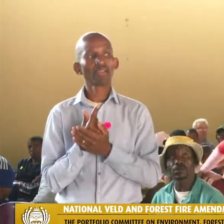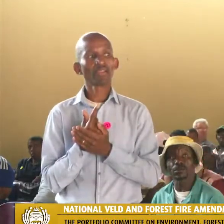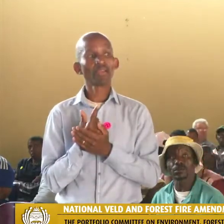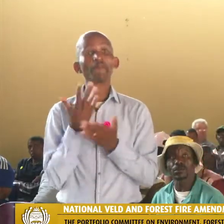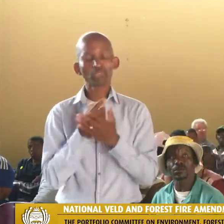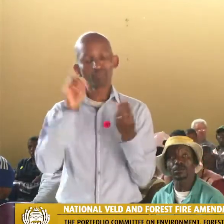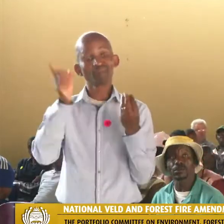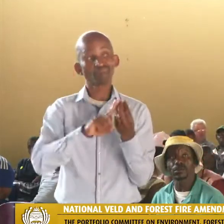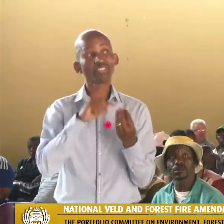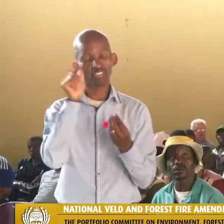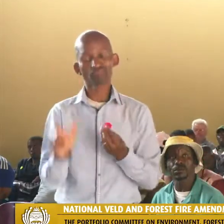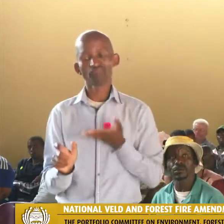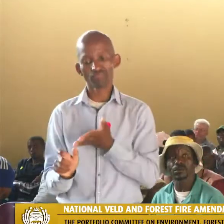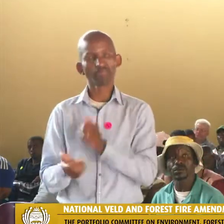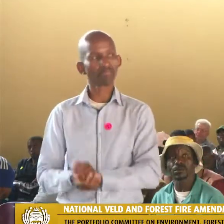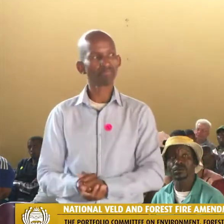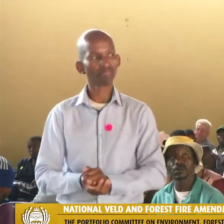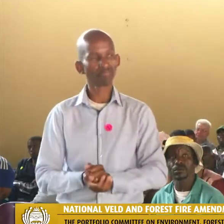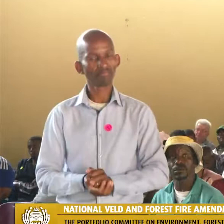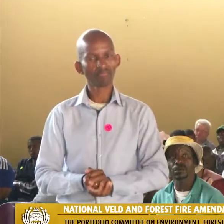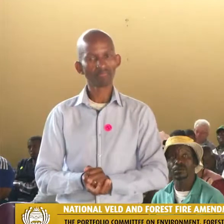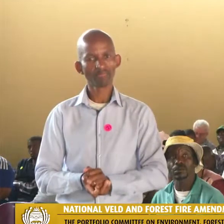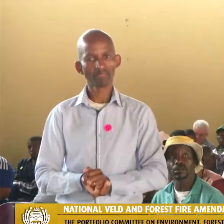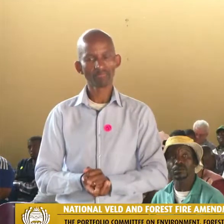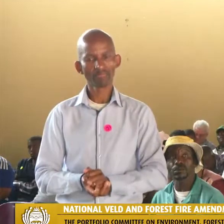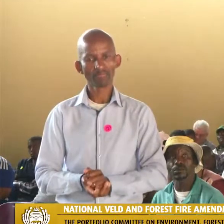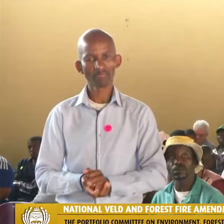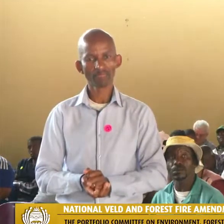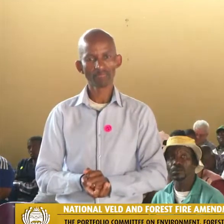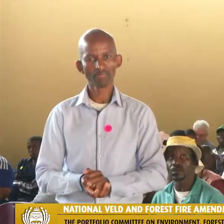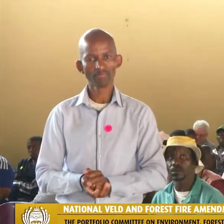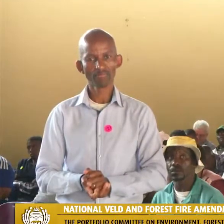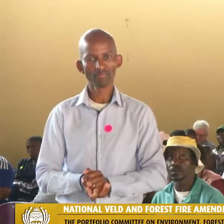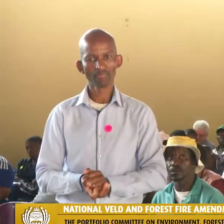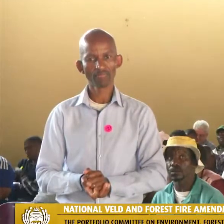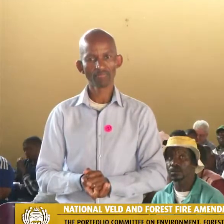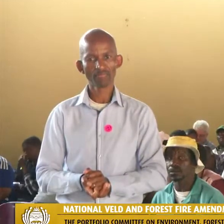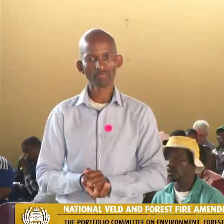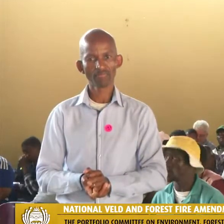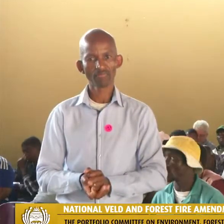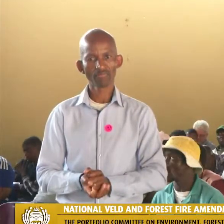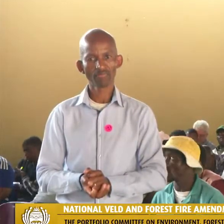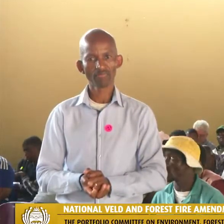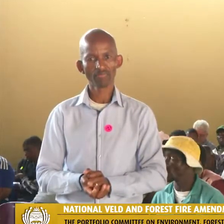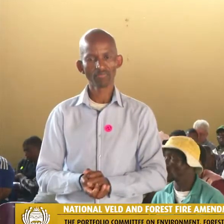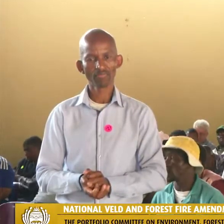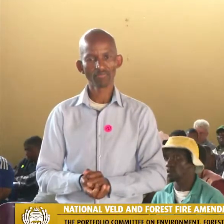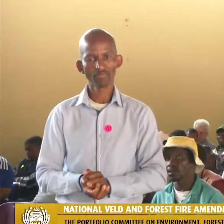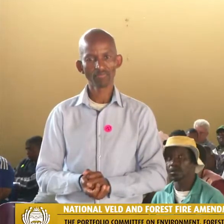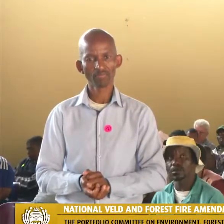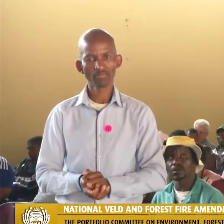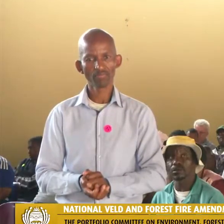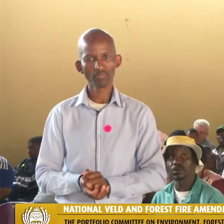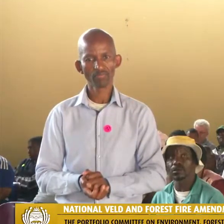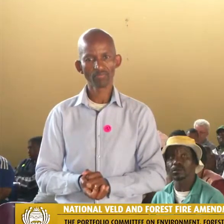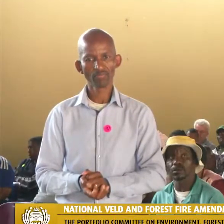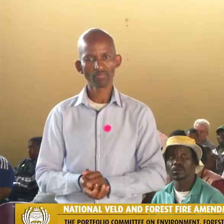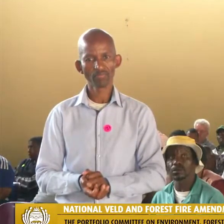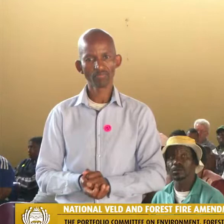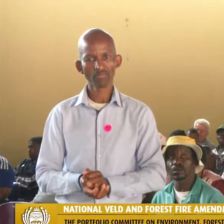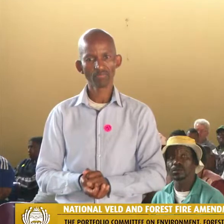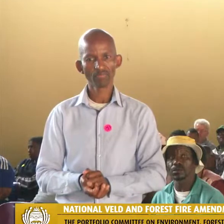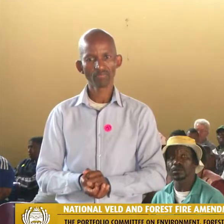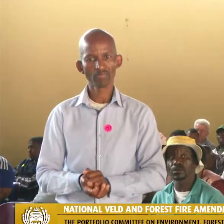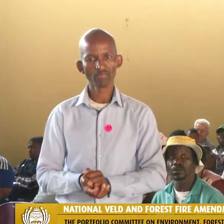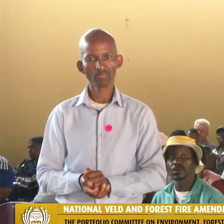zizawuhandlishwa okanye zizawuseklishwa ngolu hlobo. Bendifuna ukuqonda ukuba xa simbonile umuntu okanye iye watshisa okanye wenza nantoni na